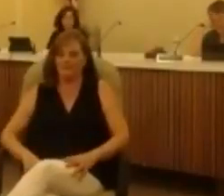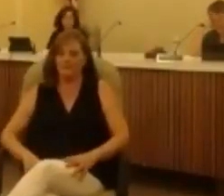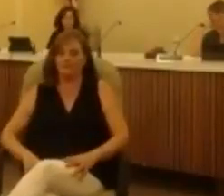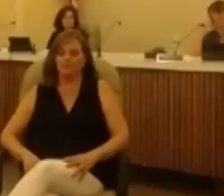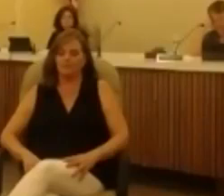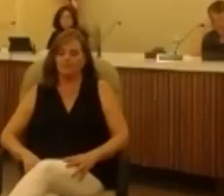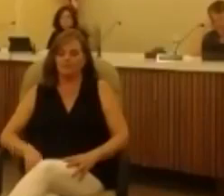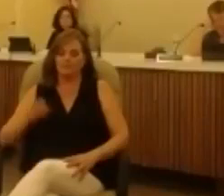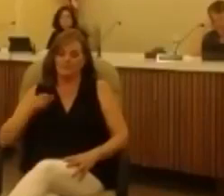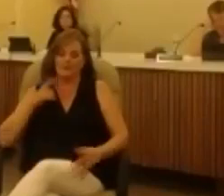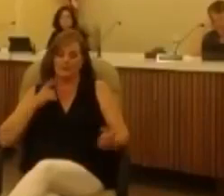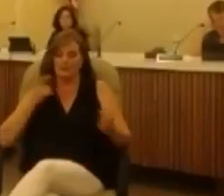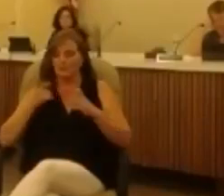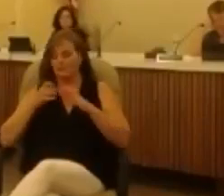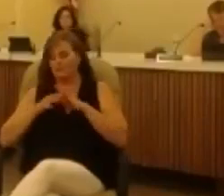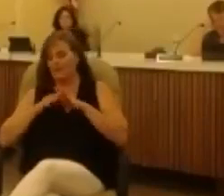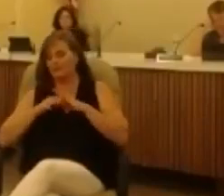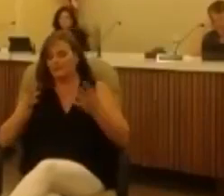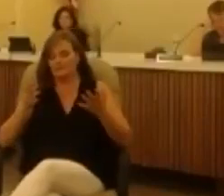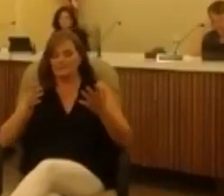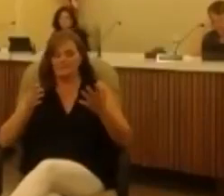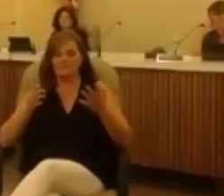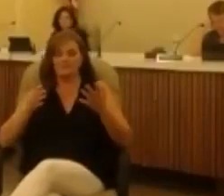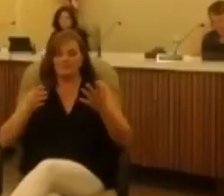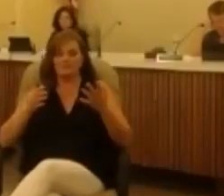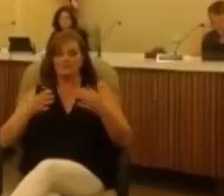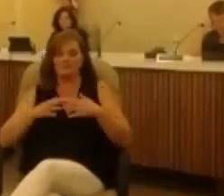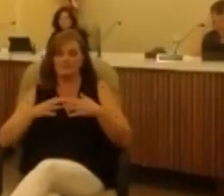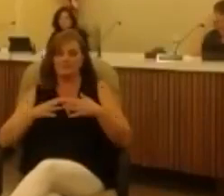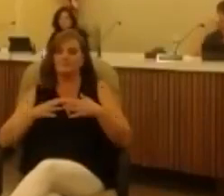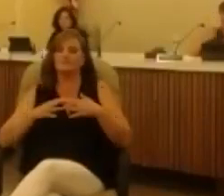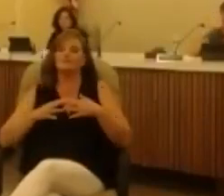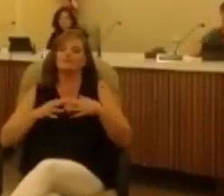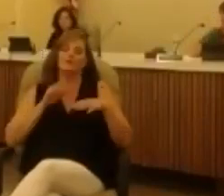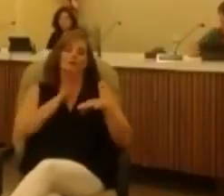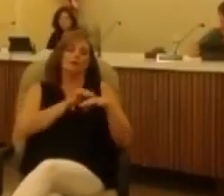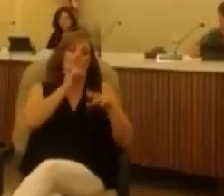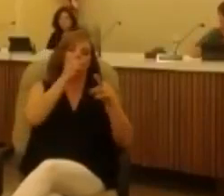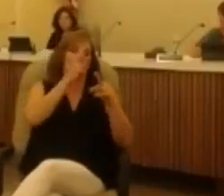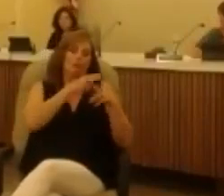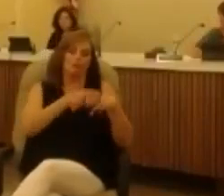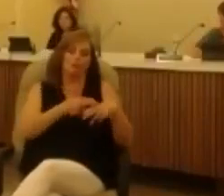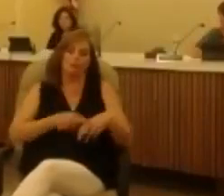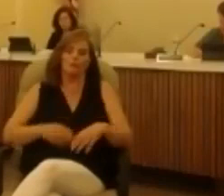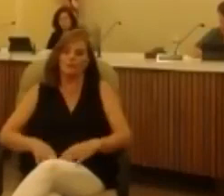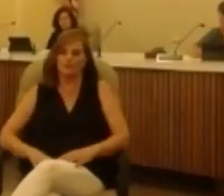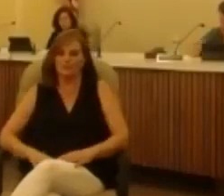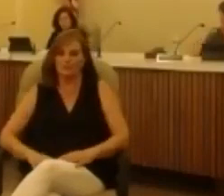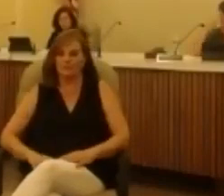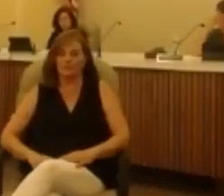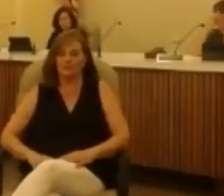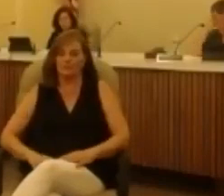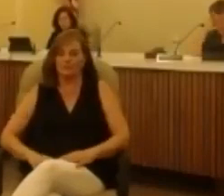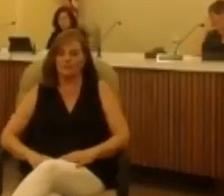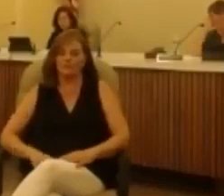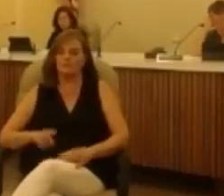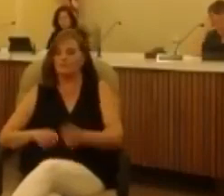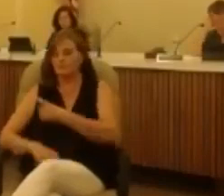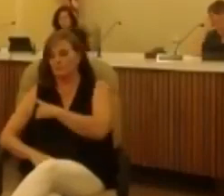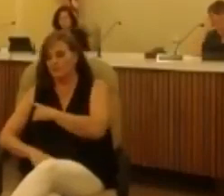Any other questions or comments? Hearing none, please call the roll. Councilmember